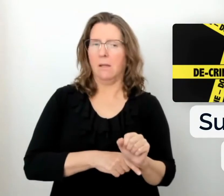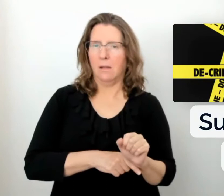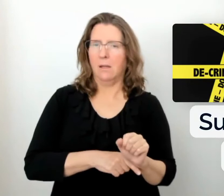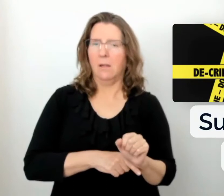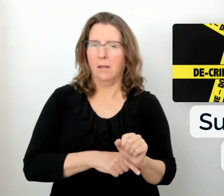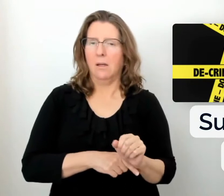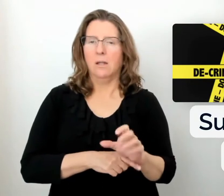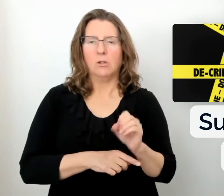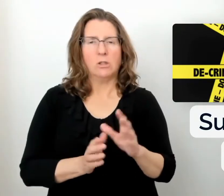their disability.